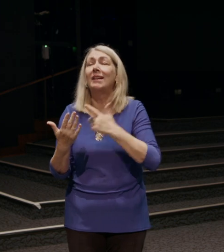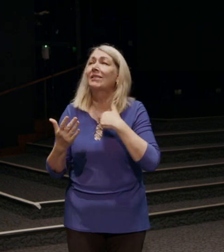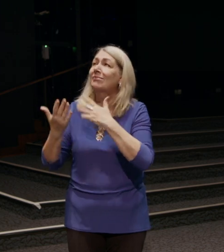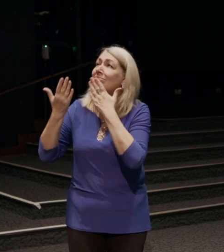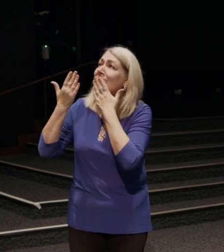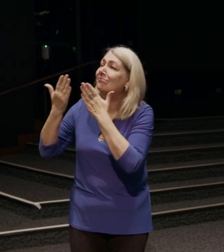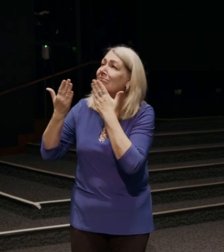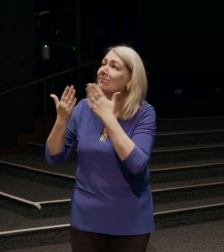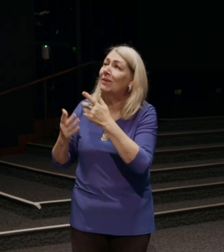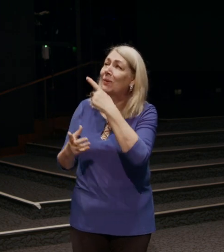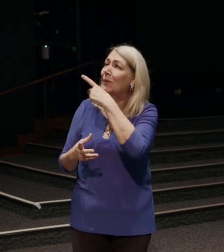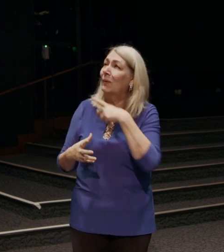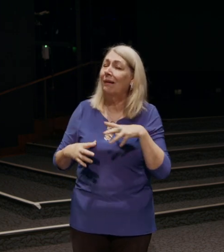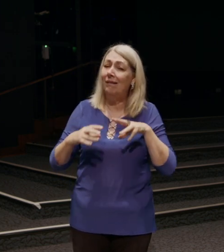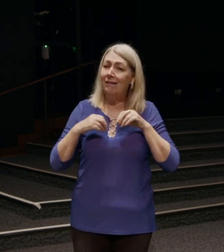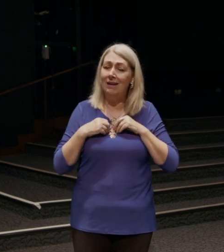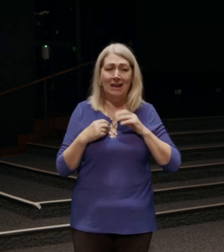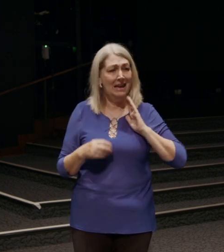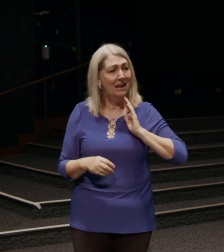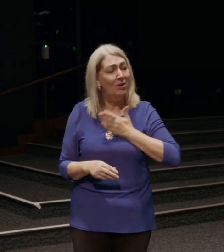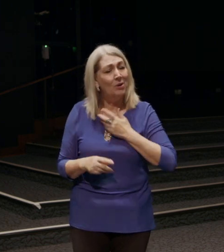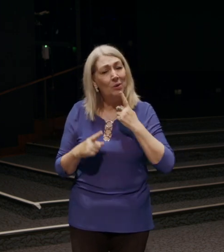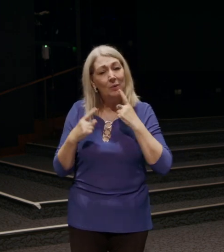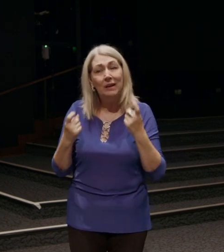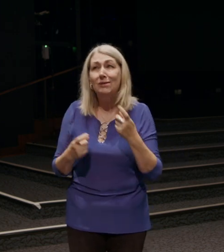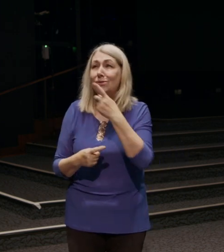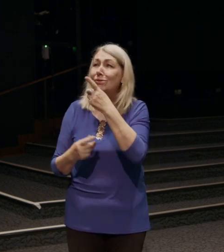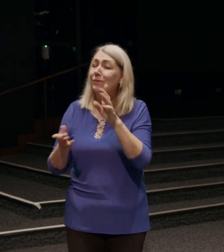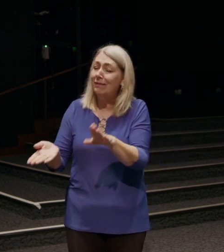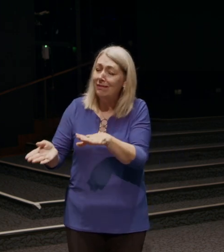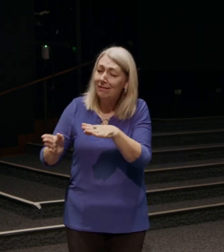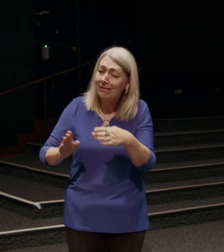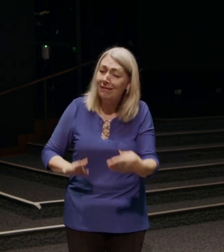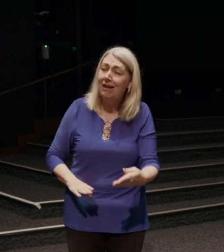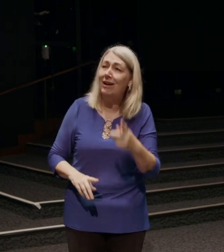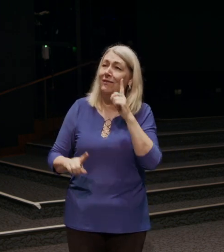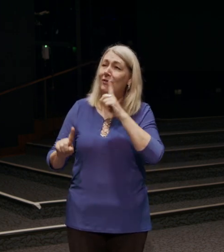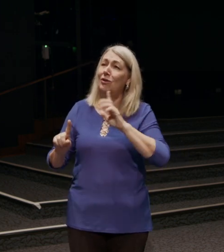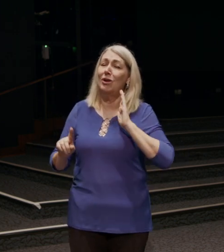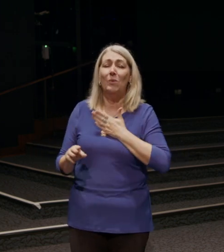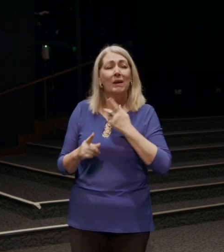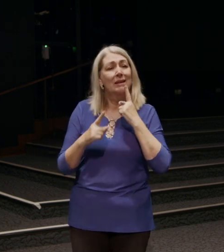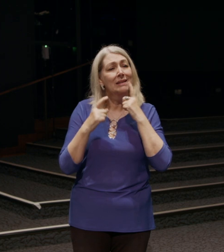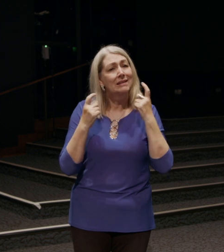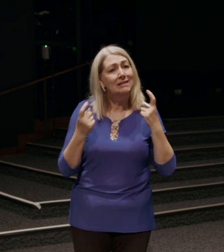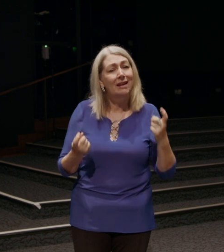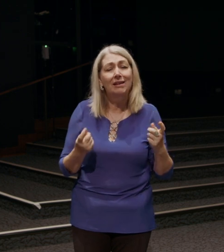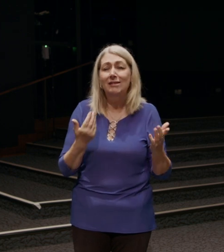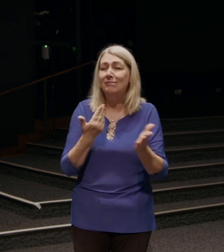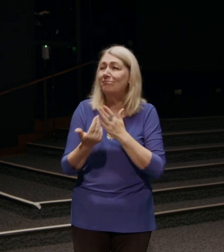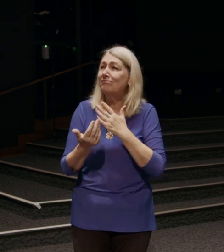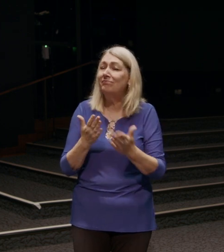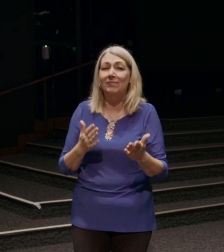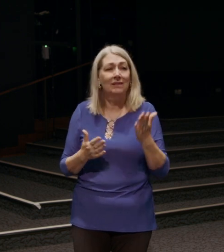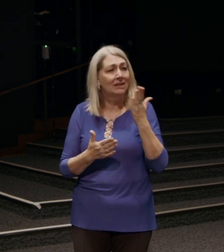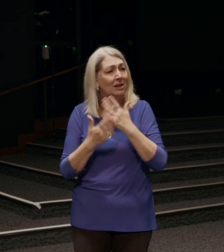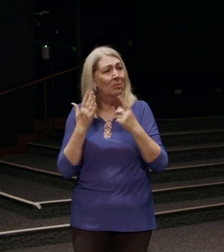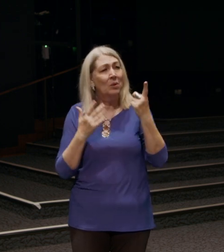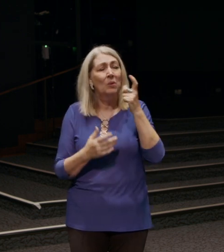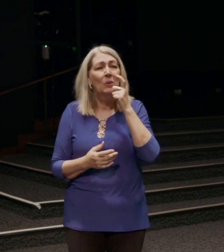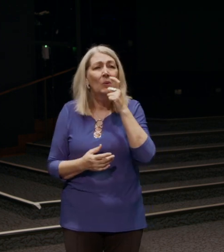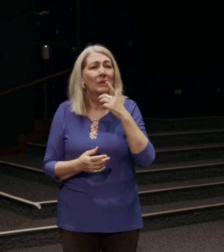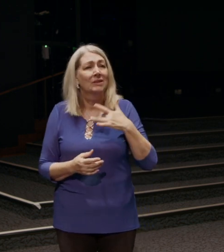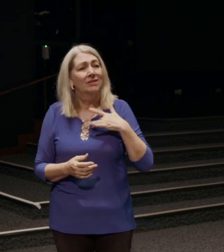you've accounted for our sins. Thank you for dying on the cross for our sins. Today, even as someone who's so hard on himself